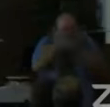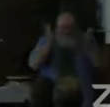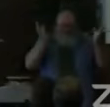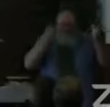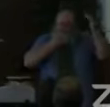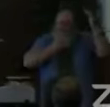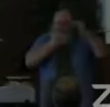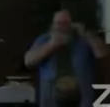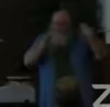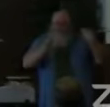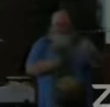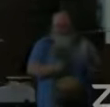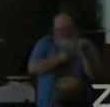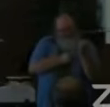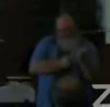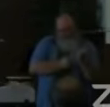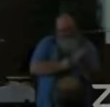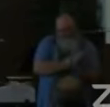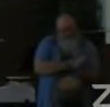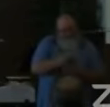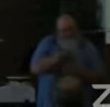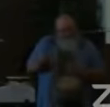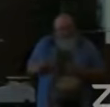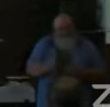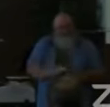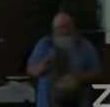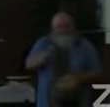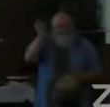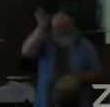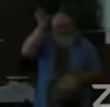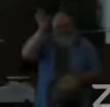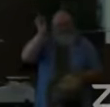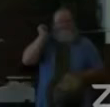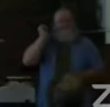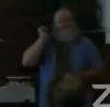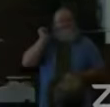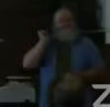Holy Spirit. Did I highlight anything in that verse?